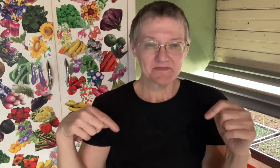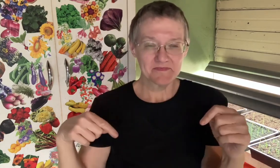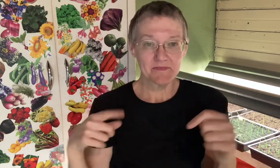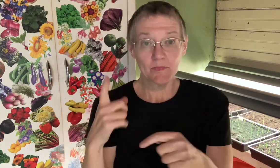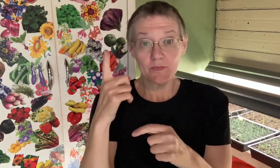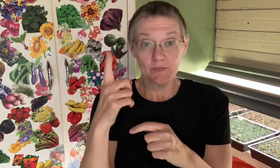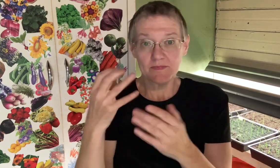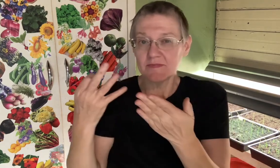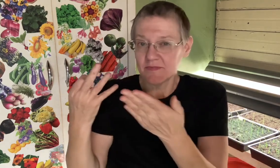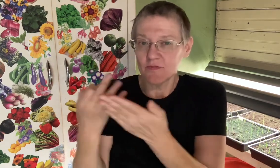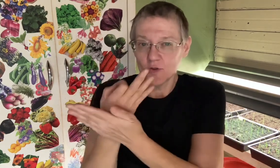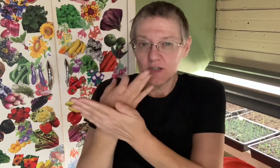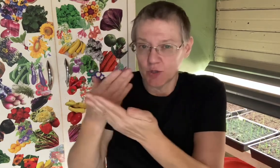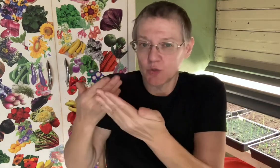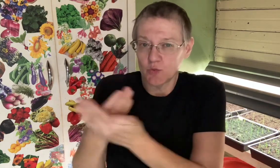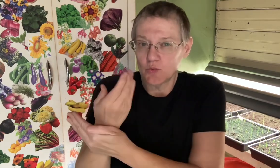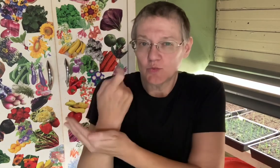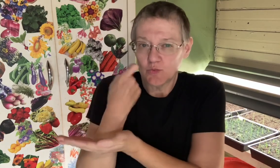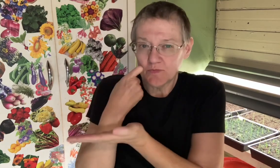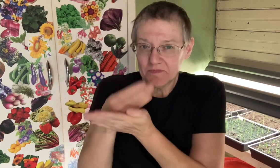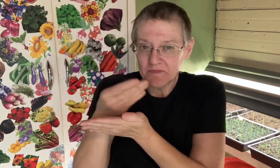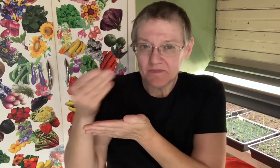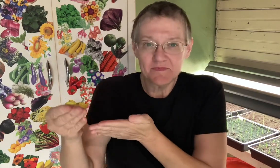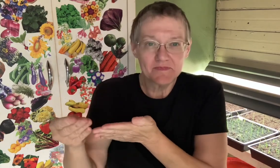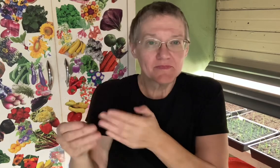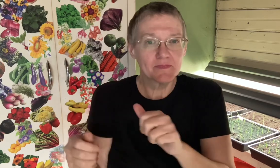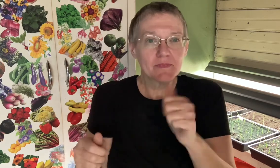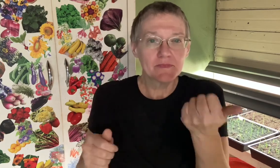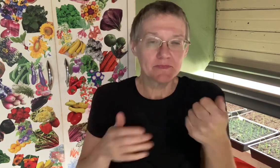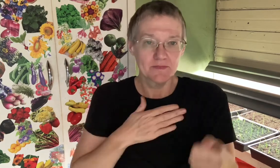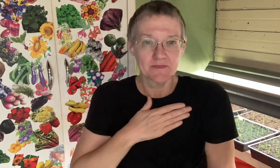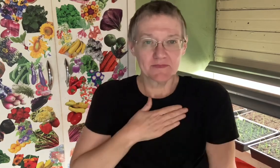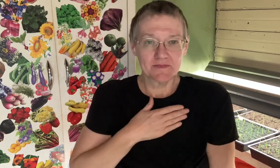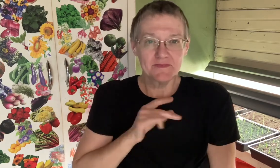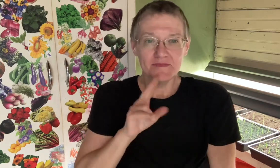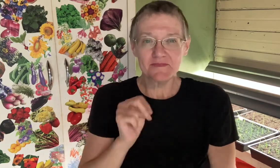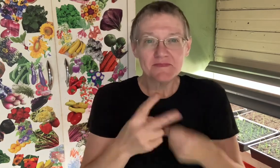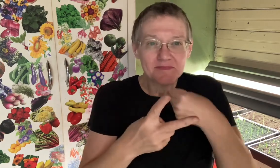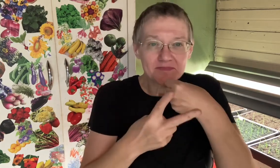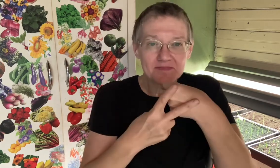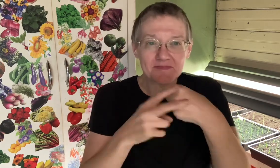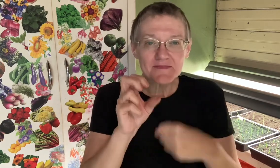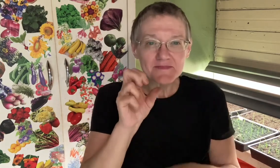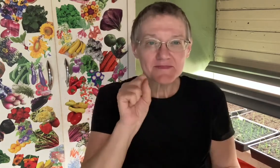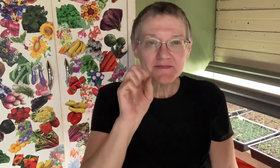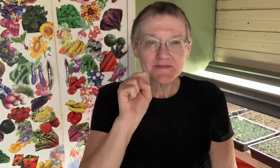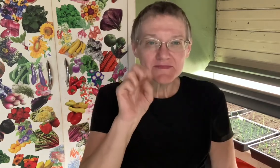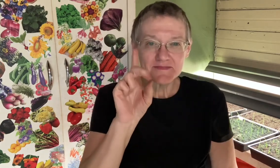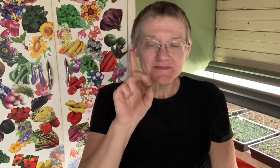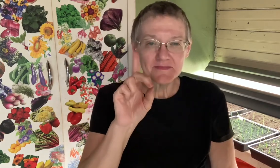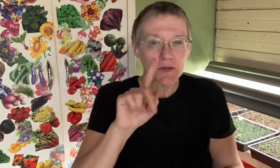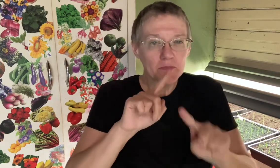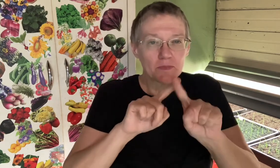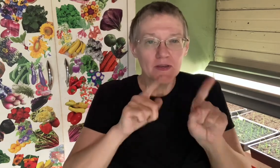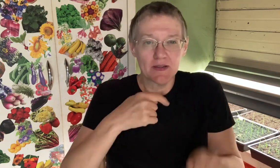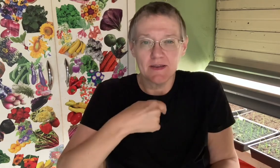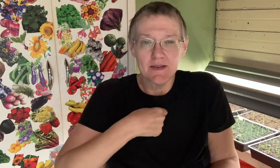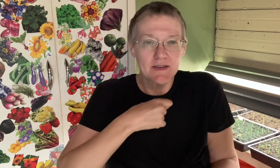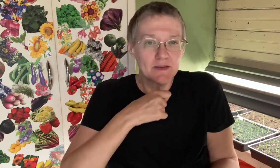large eggplant. One is a fresh packet of seeds I bought, and the others are seeds that I saved,